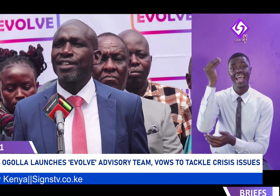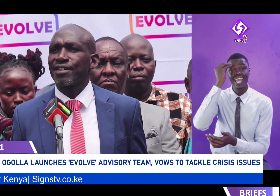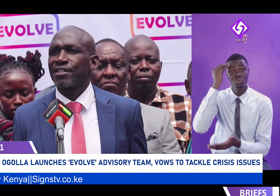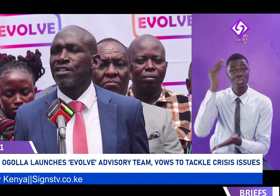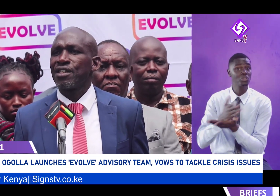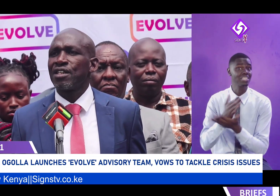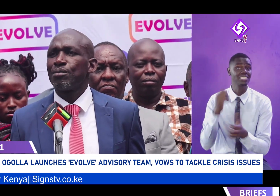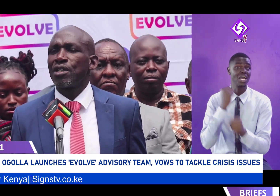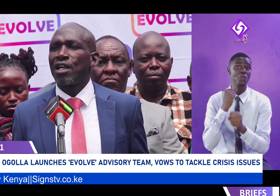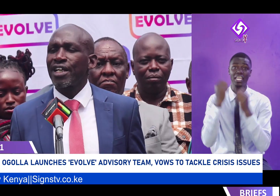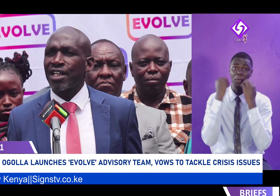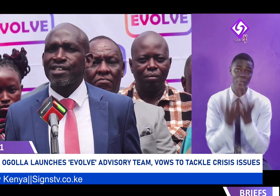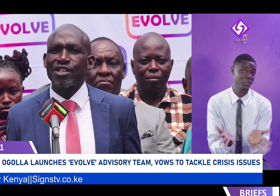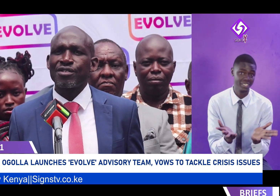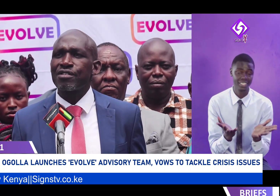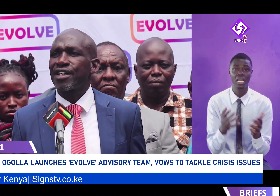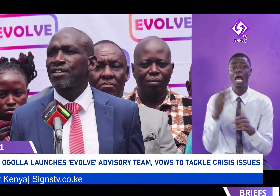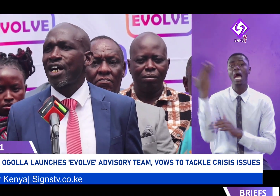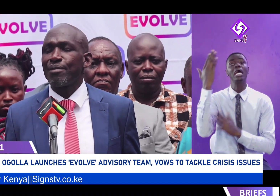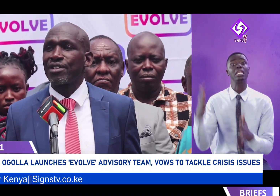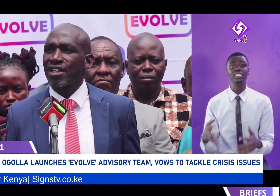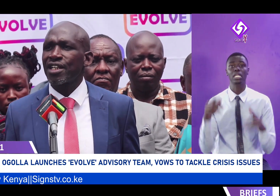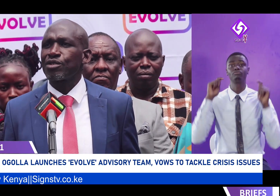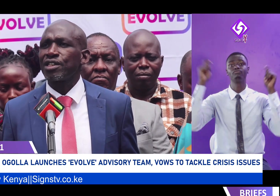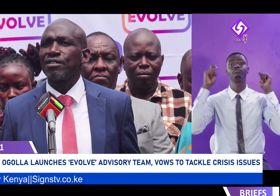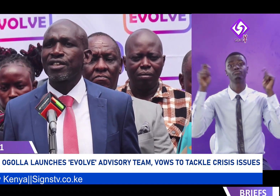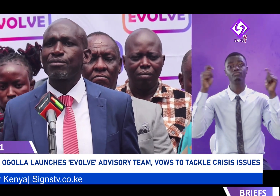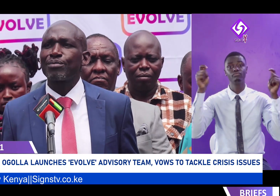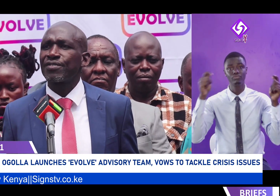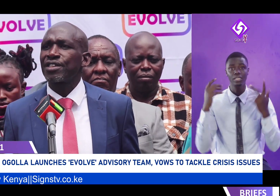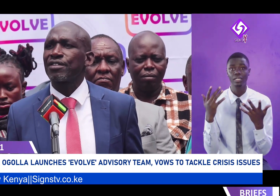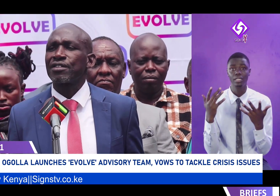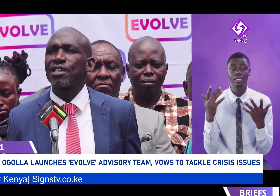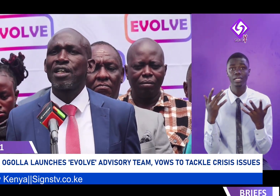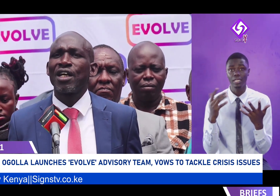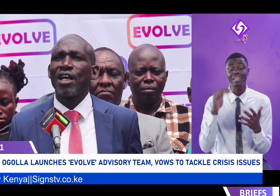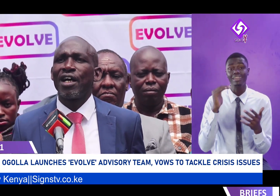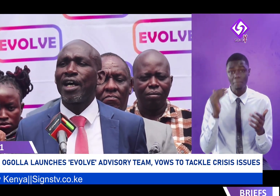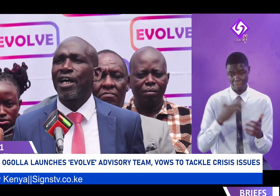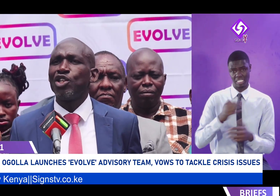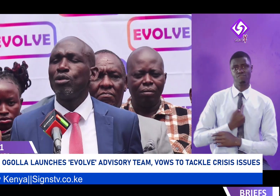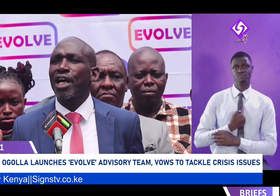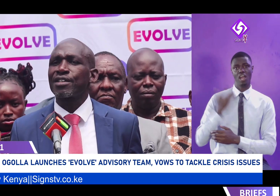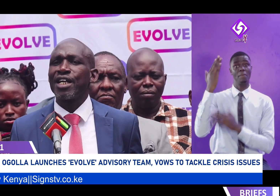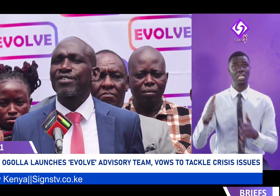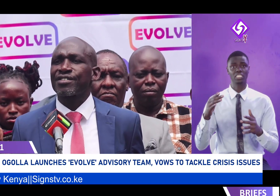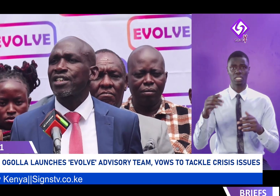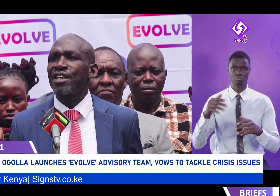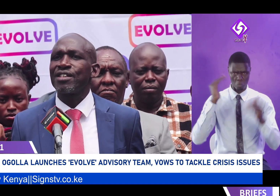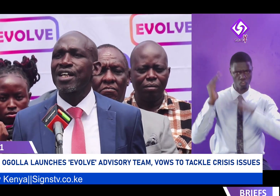working. Lecturers are on strike. I'm a lecturer as well. That's my profession. You look at the infrastructure in this